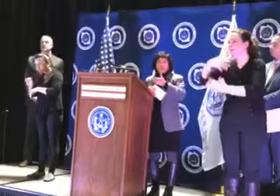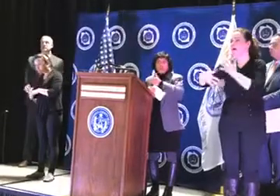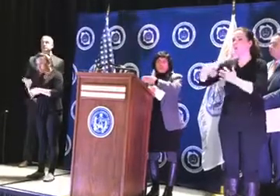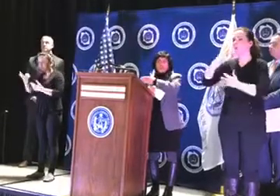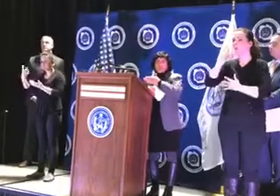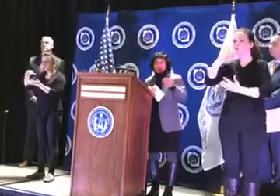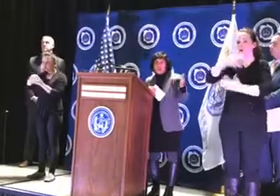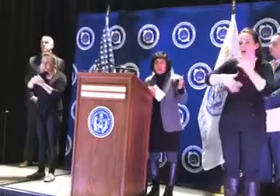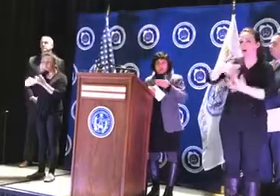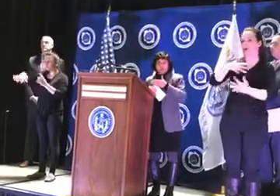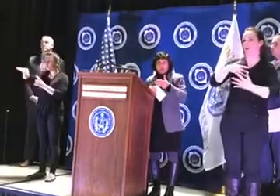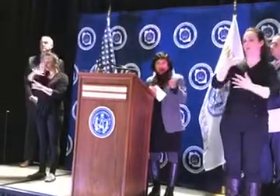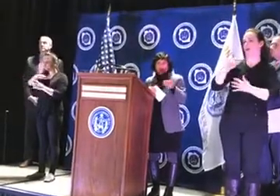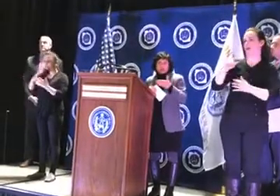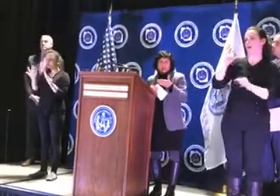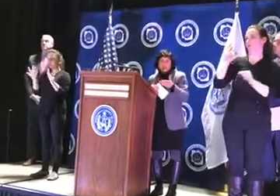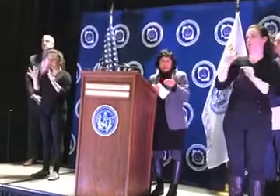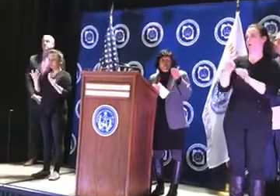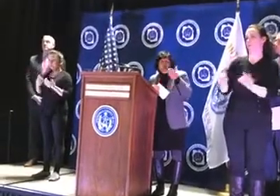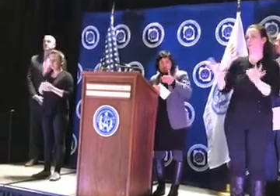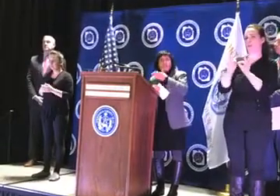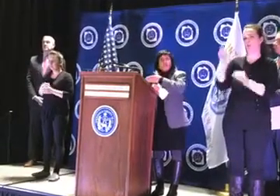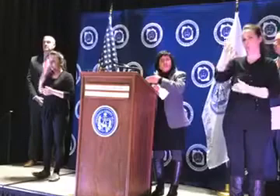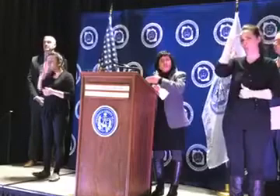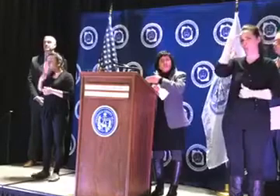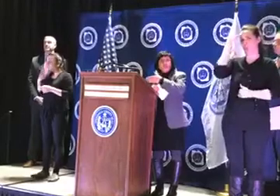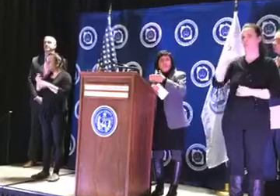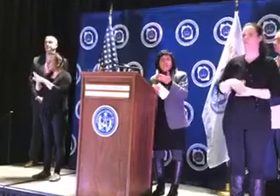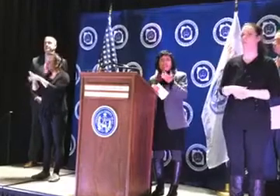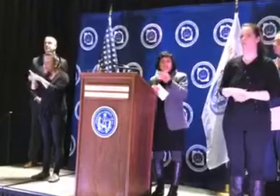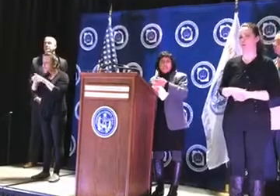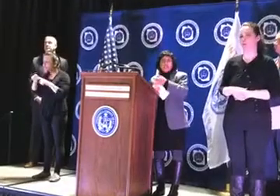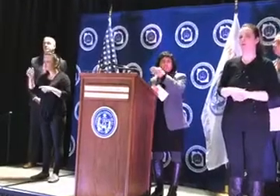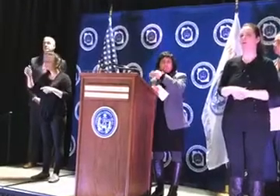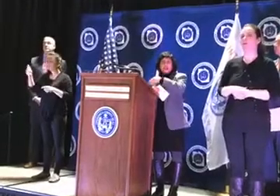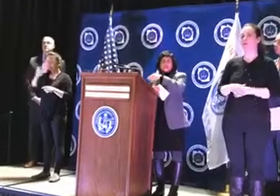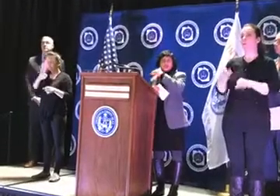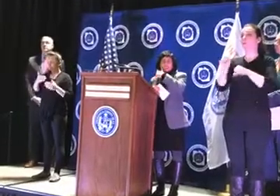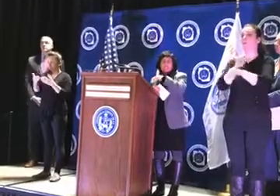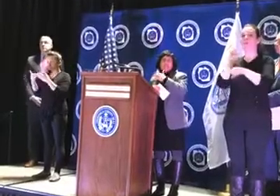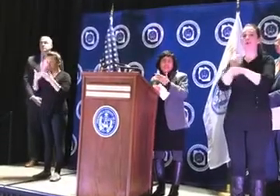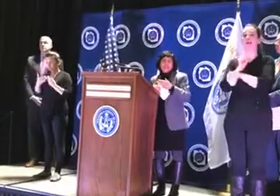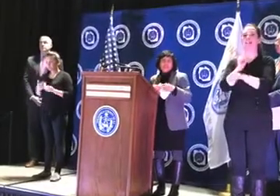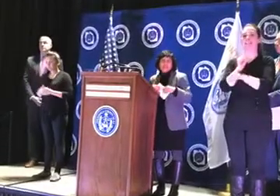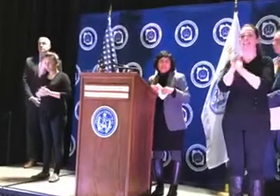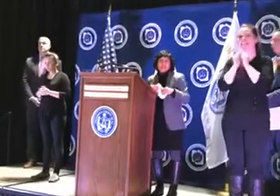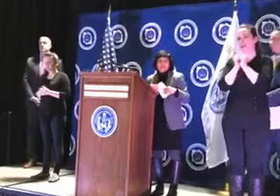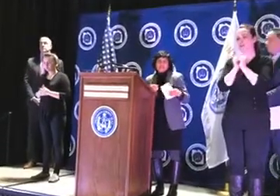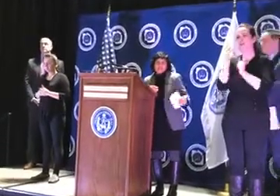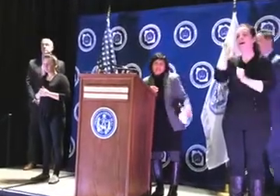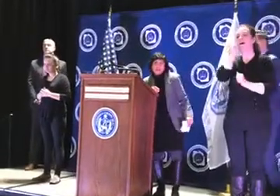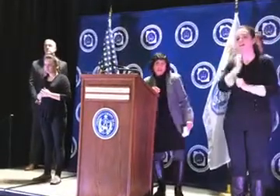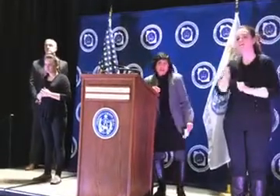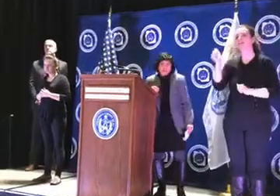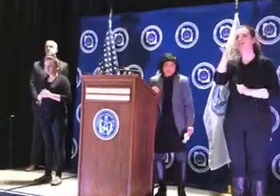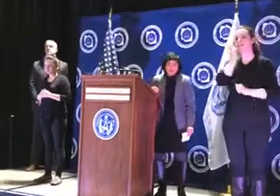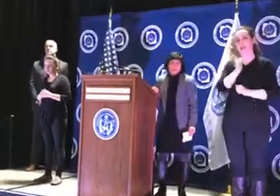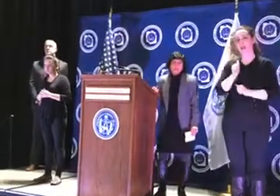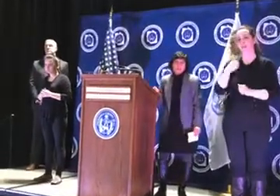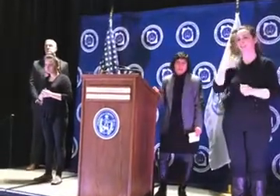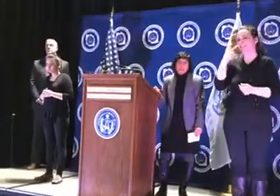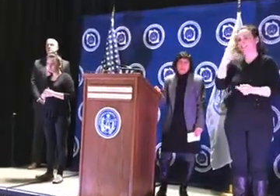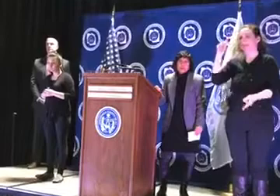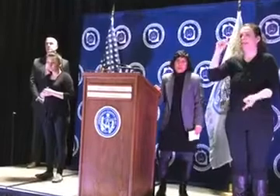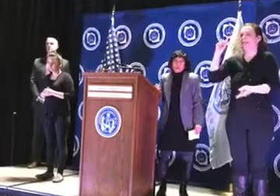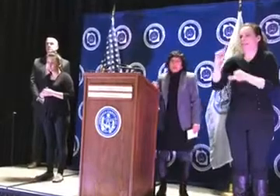we work throughout, over the weekend, and we'll continue to do so until we have decline in cases. About how many